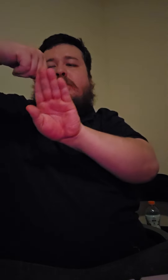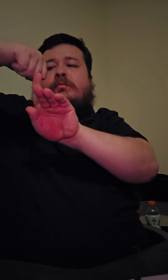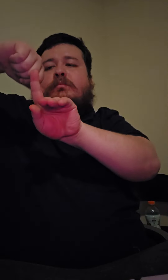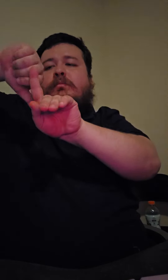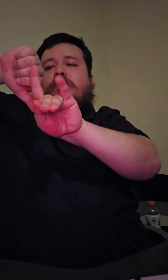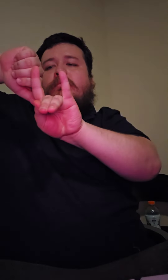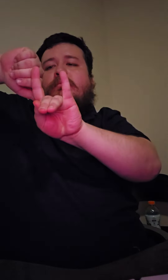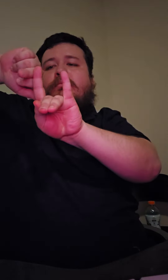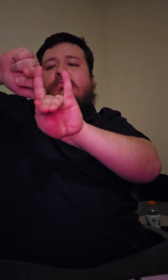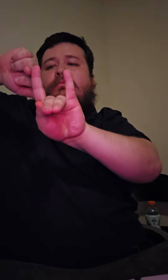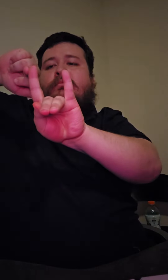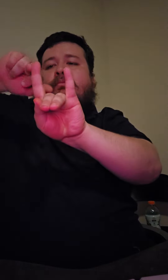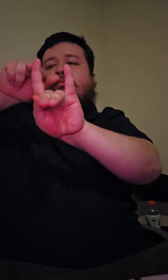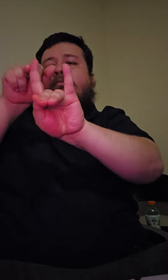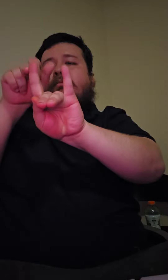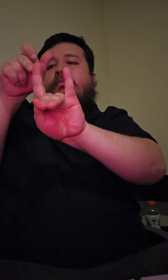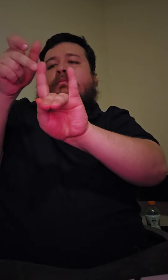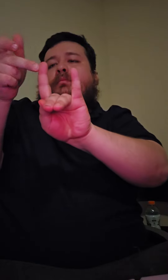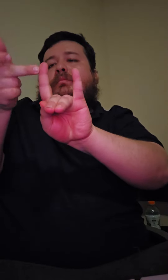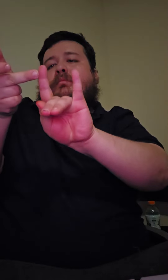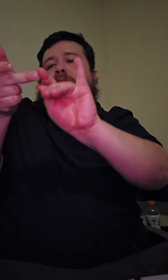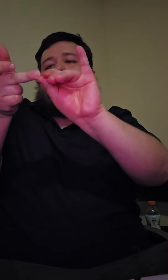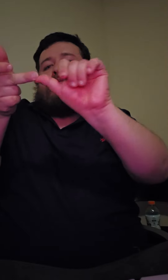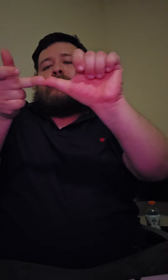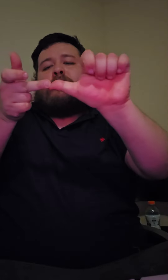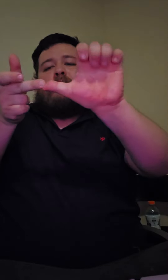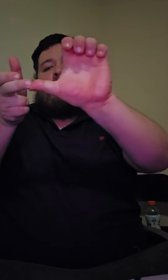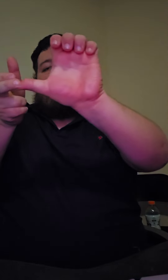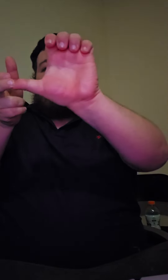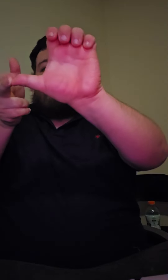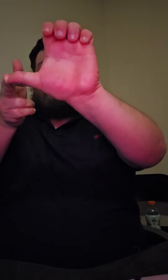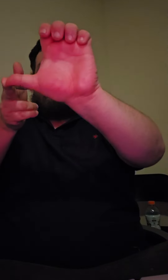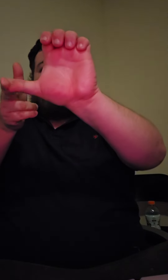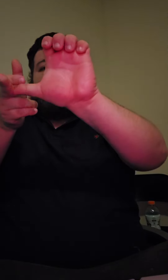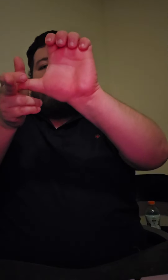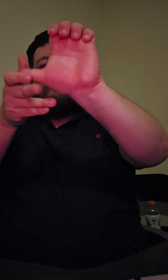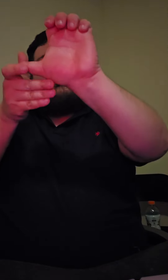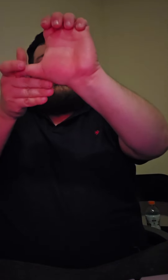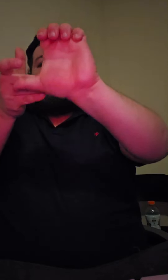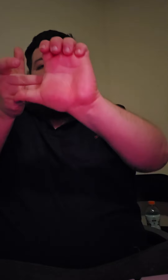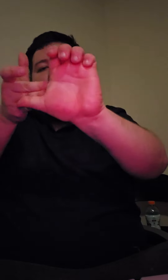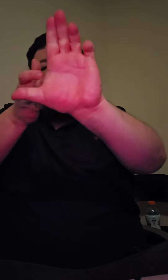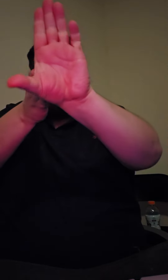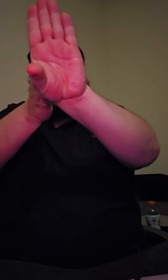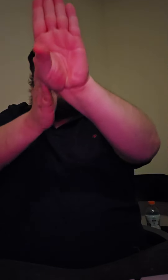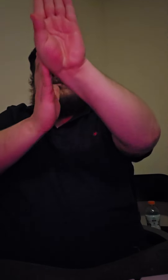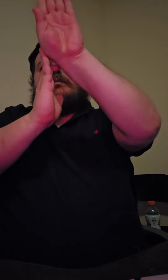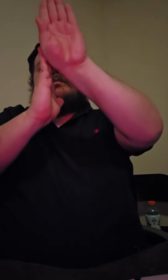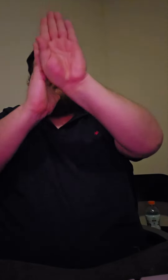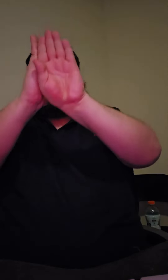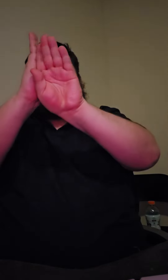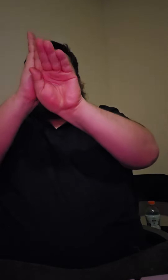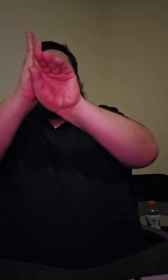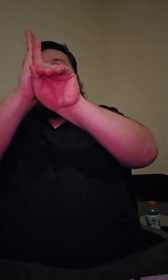the livin' dead, oh shit, yo bitch, look at how I'm doin' you, bitches on my dick, but look at me, I'm fuckin' beautiful,